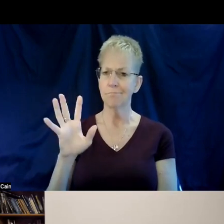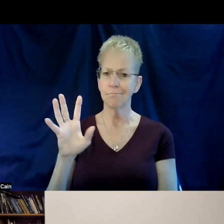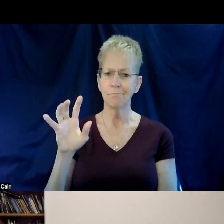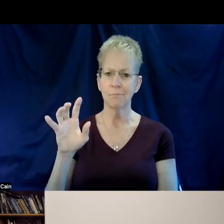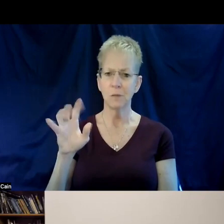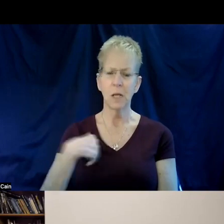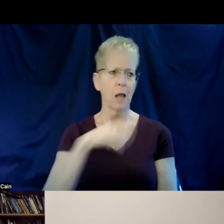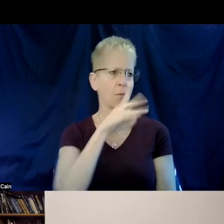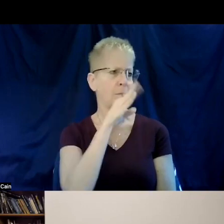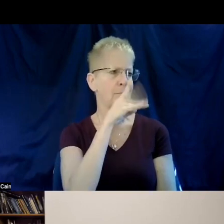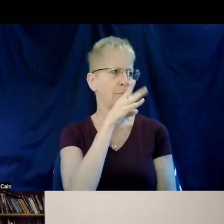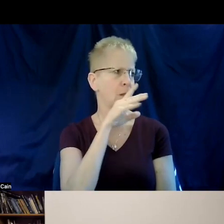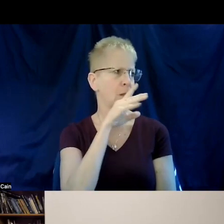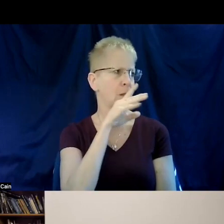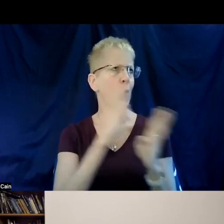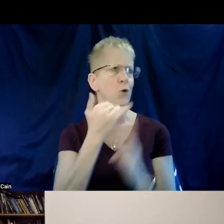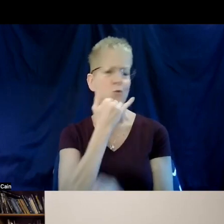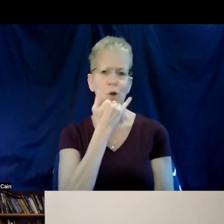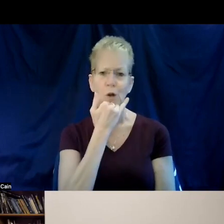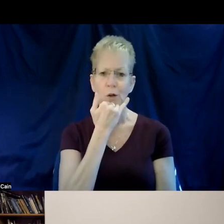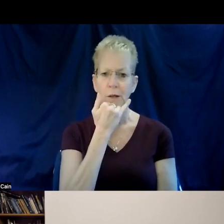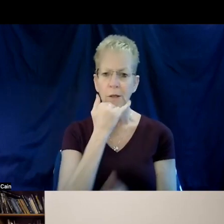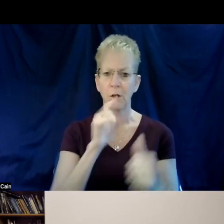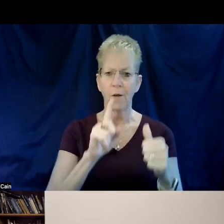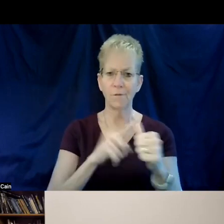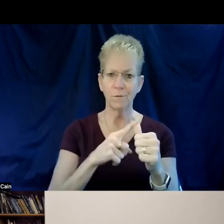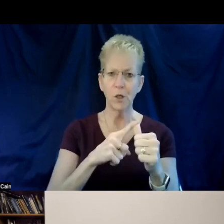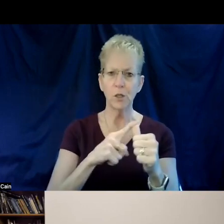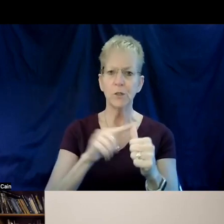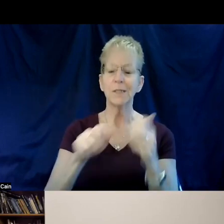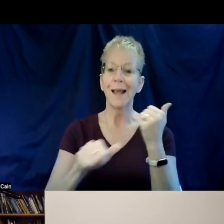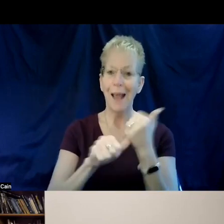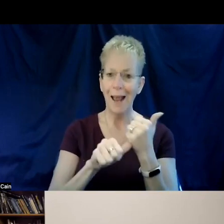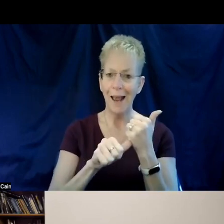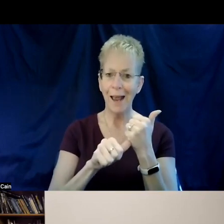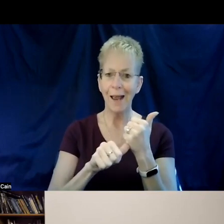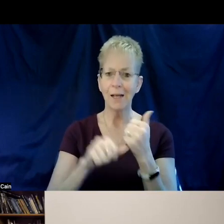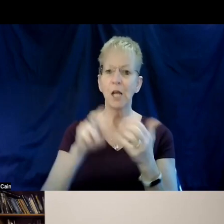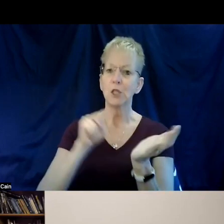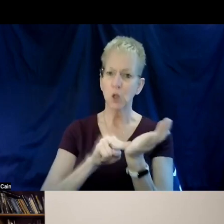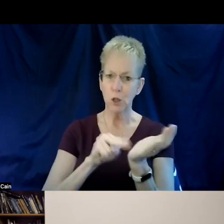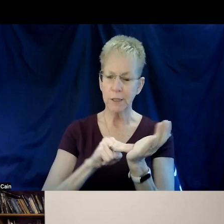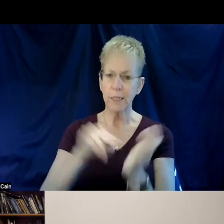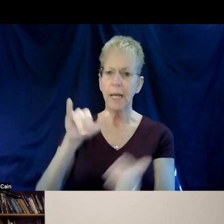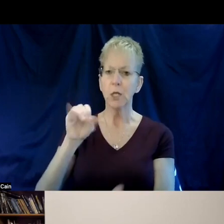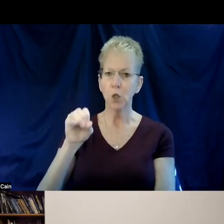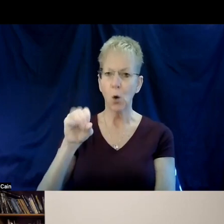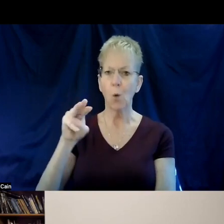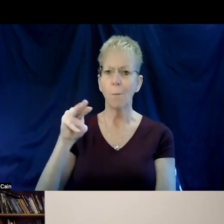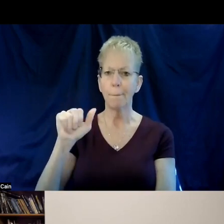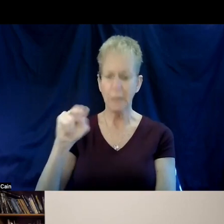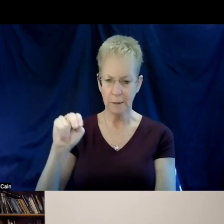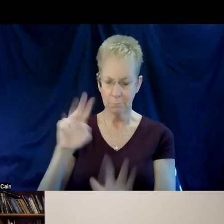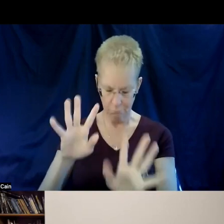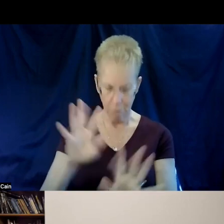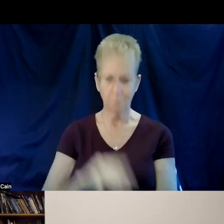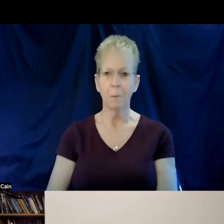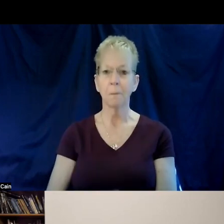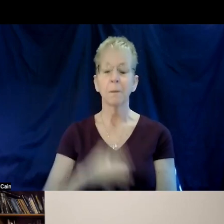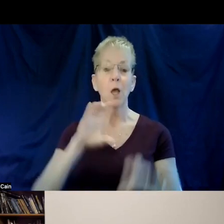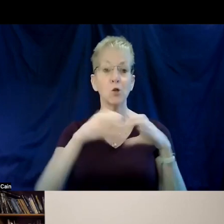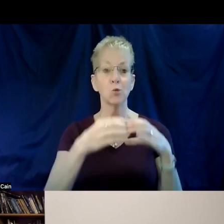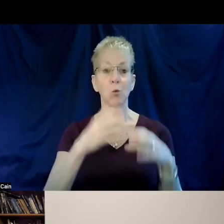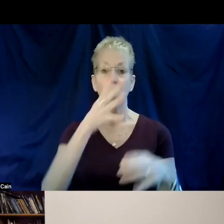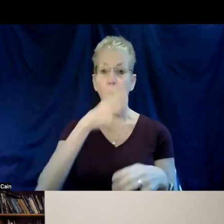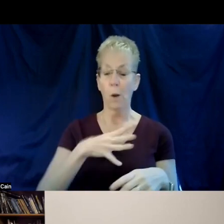I'm putting the order wrong. First aid nursing yeomanry, which was a group of women volunteers